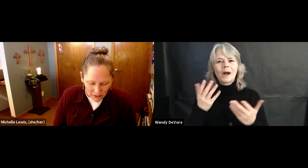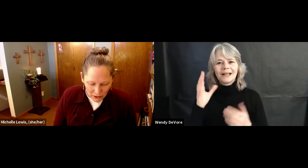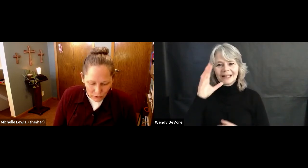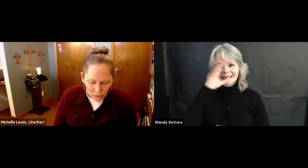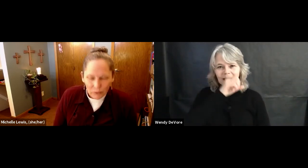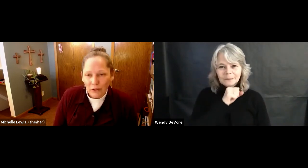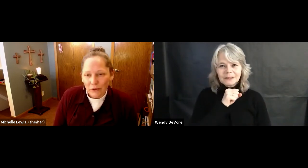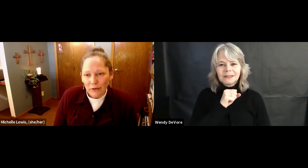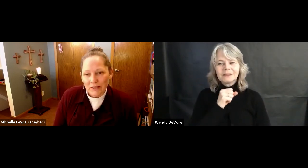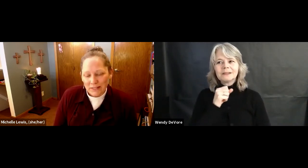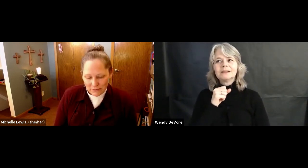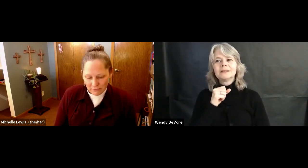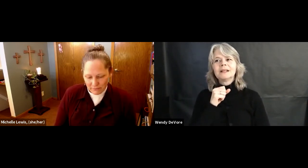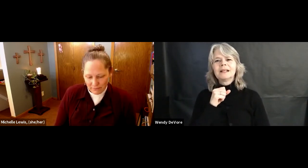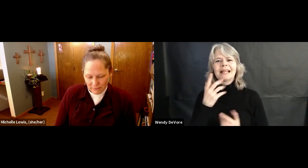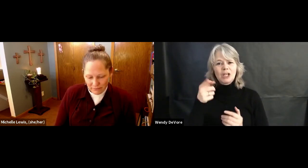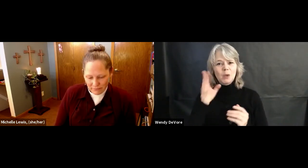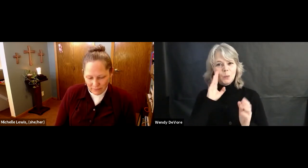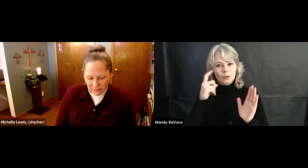expectations you will notice.